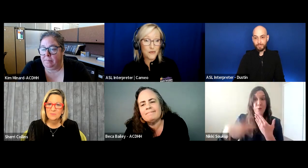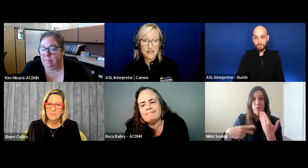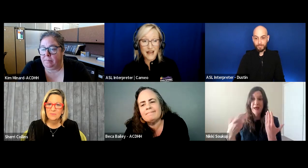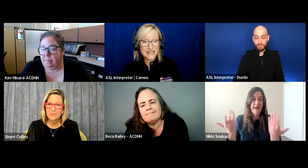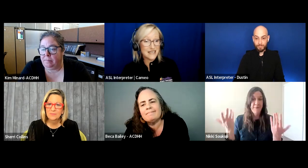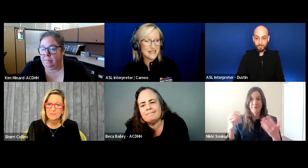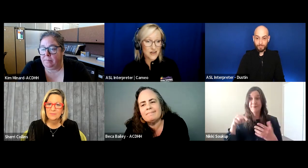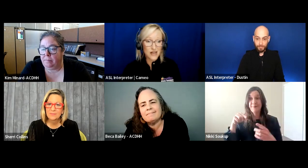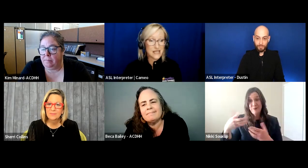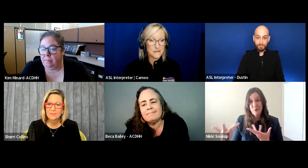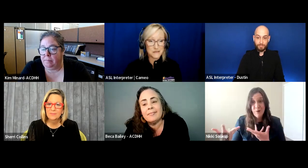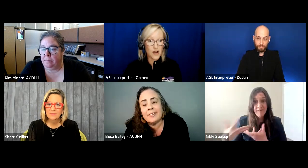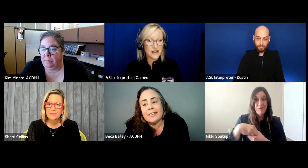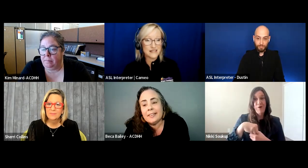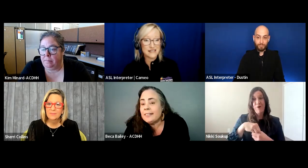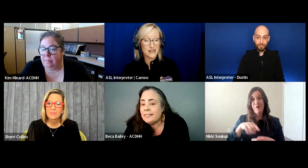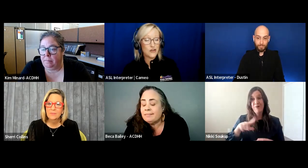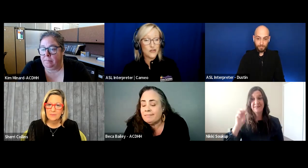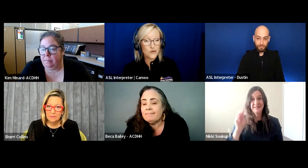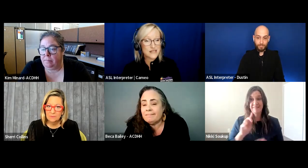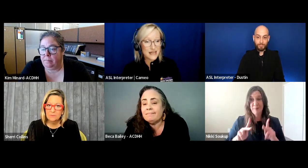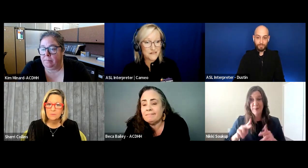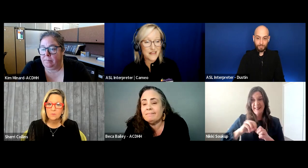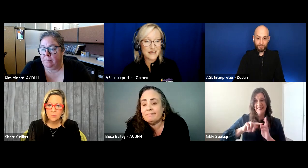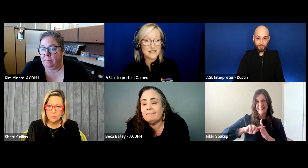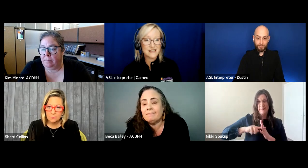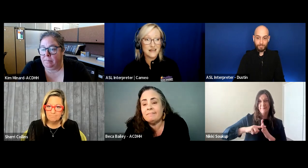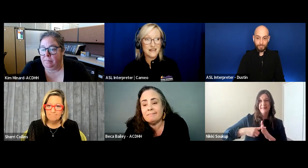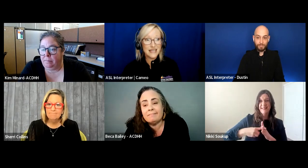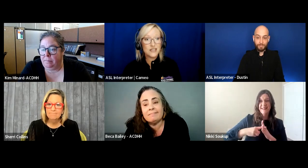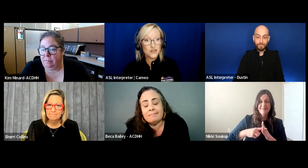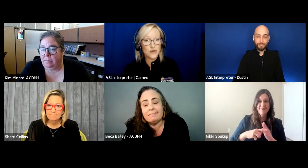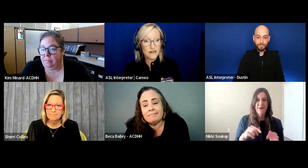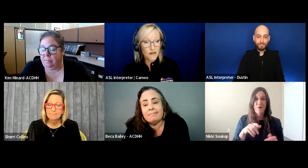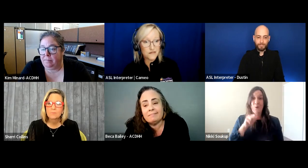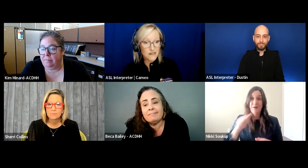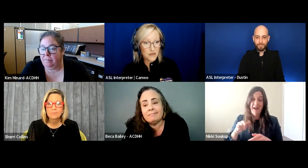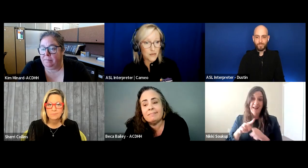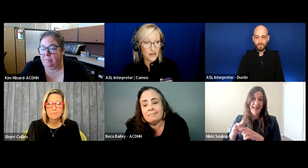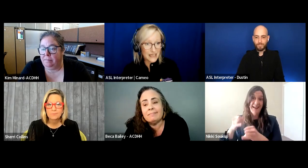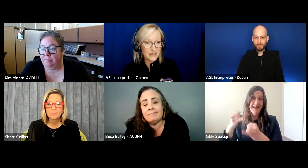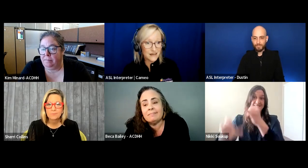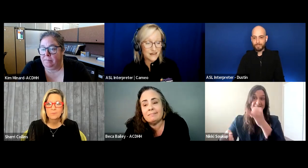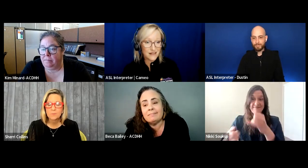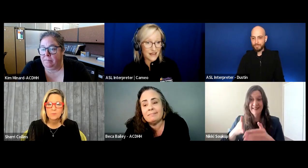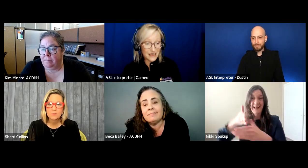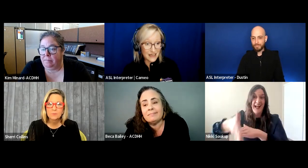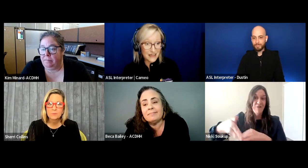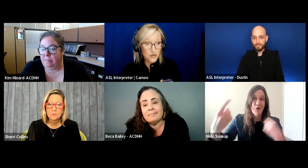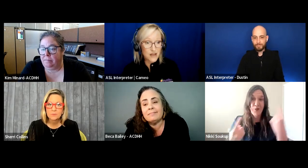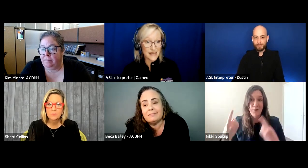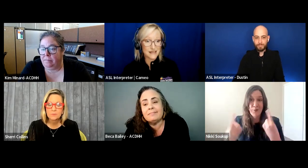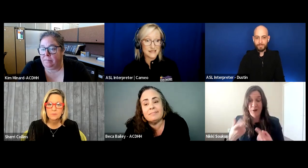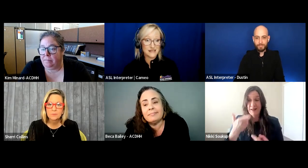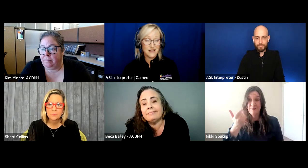coming up with ideas, concepts, products, those kinds of things need to involve deaf people in